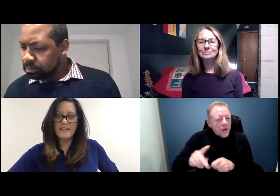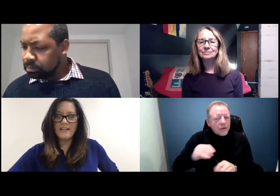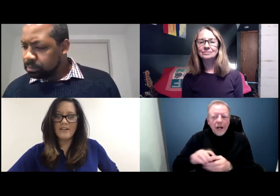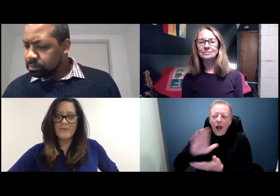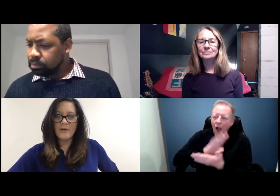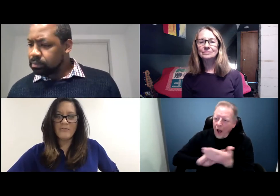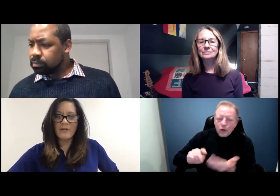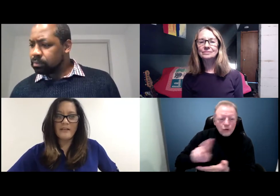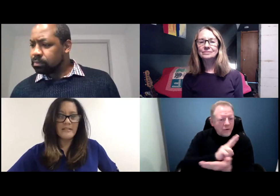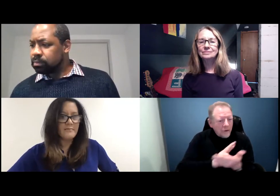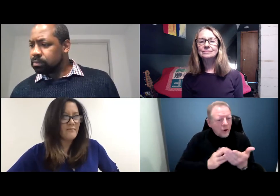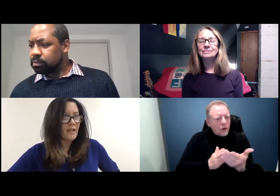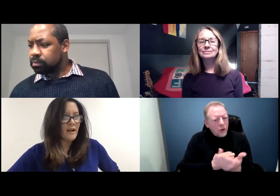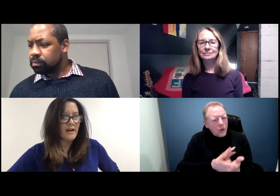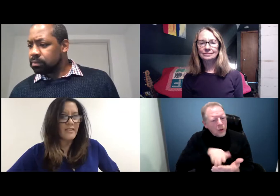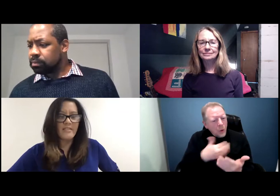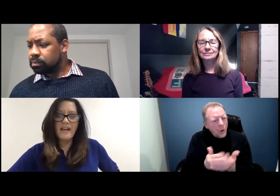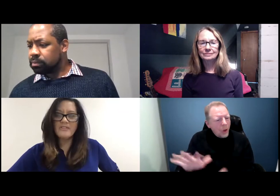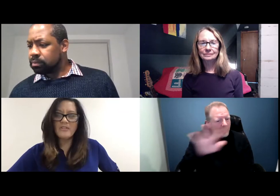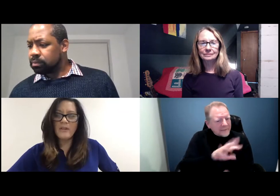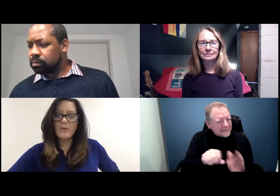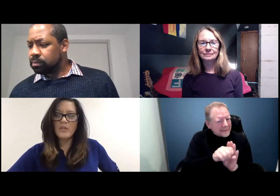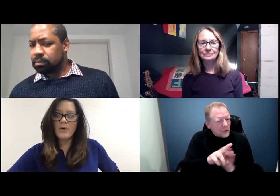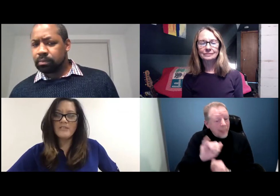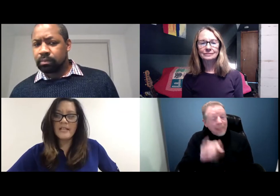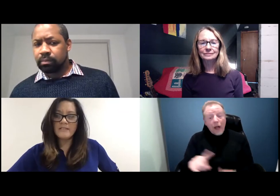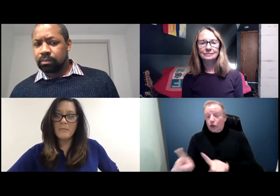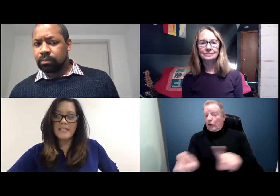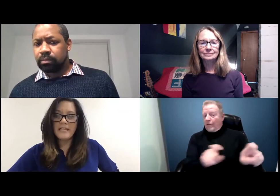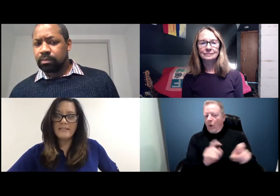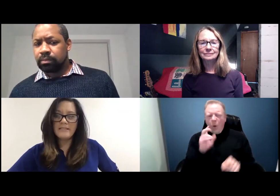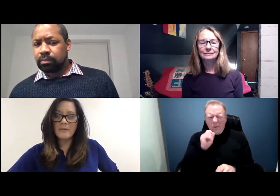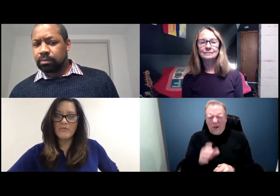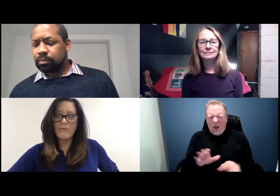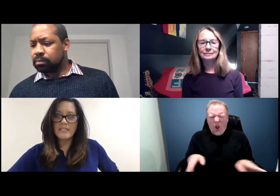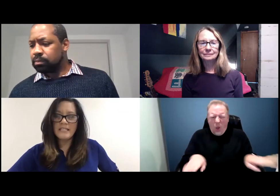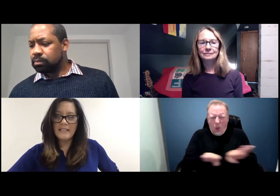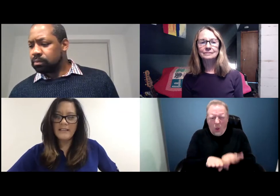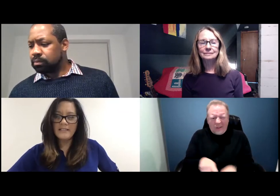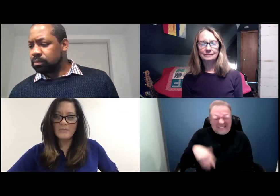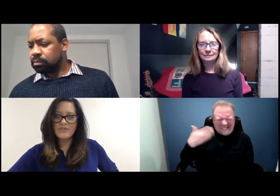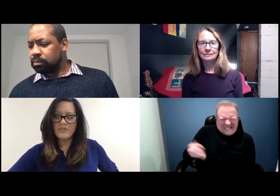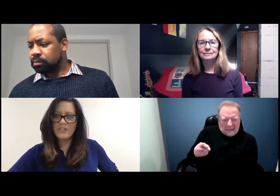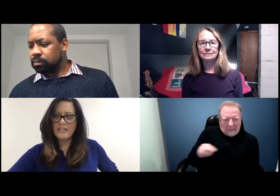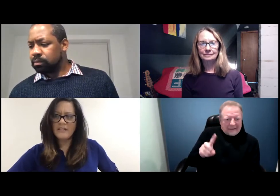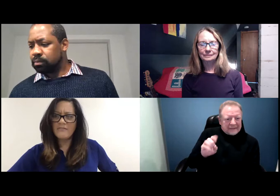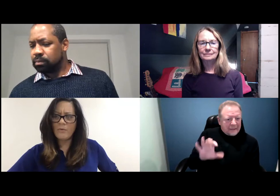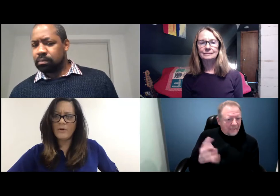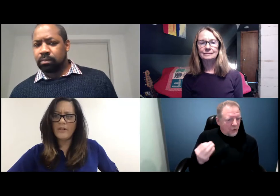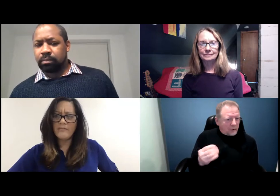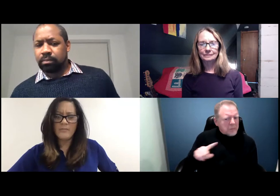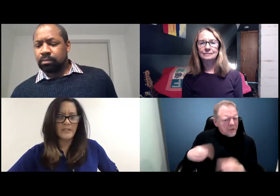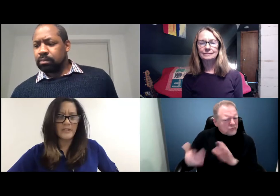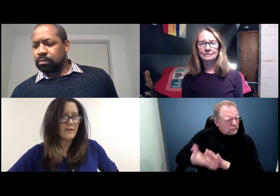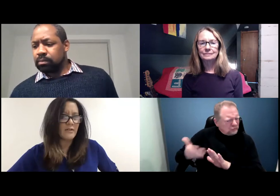universities throughout Rhode Island. That survey will close next Monday, December 14th. It's been circulating for